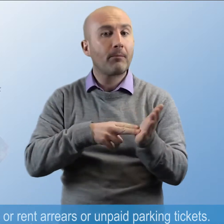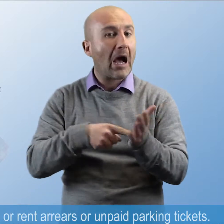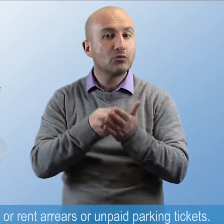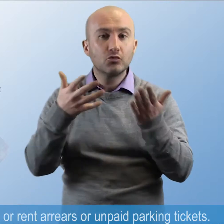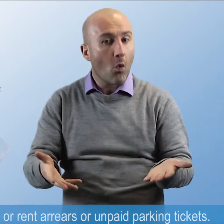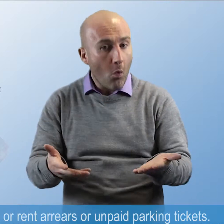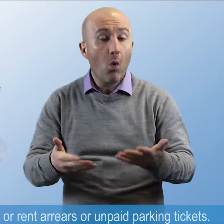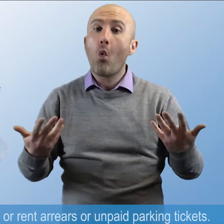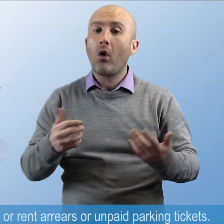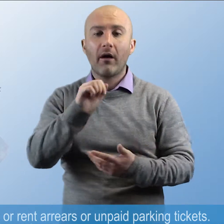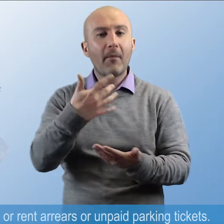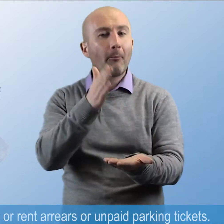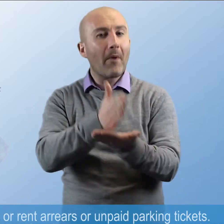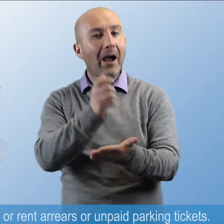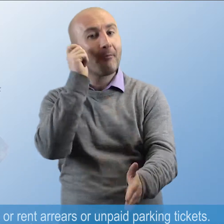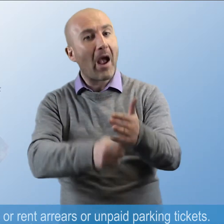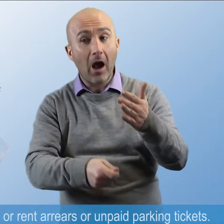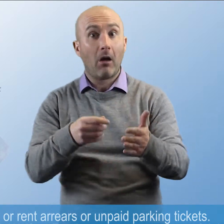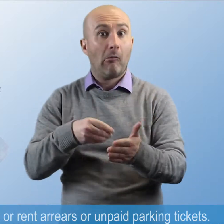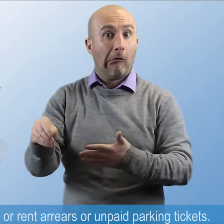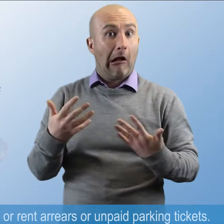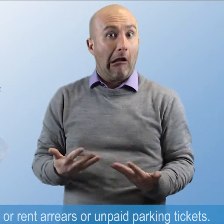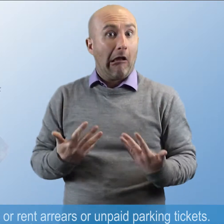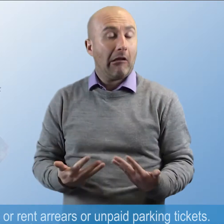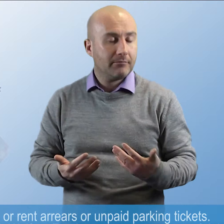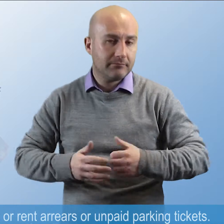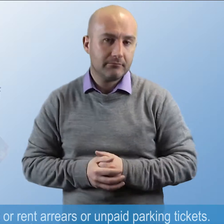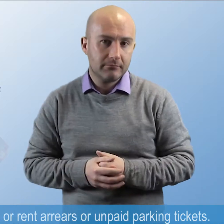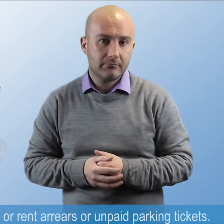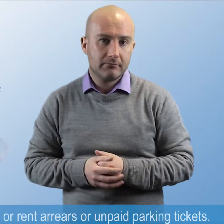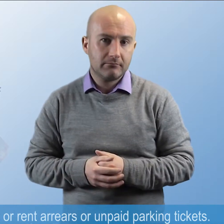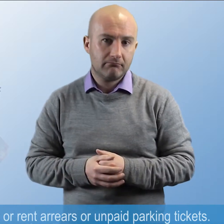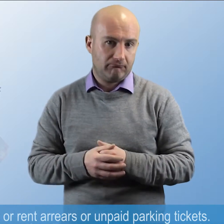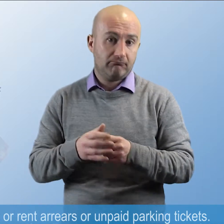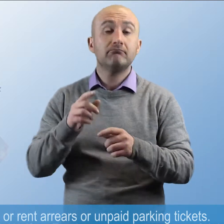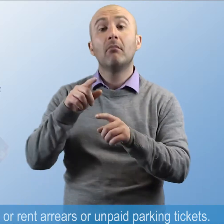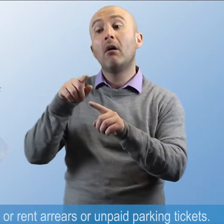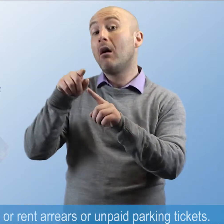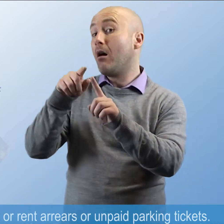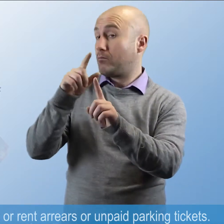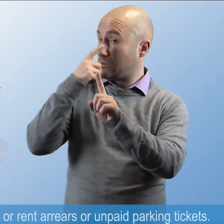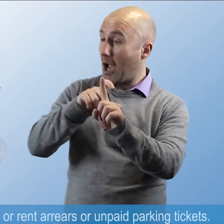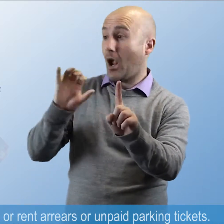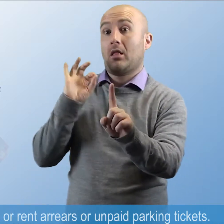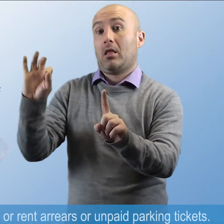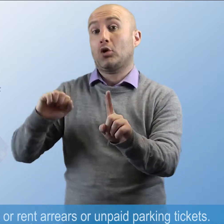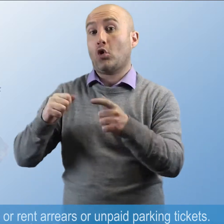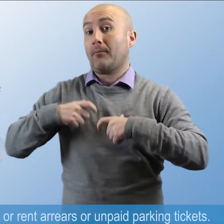council tax or rent arrears or unpaid parking tickets. but you can't get a Scottish